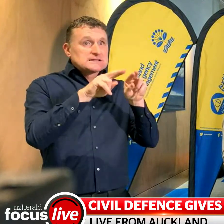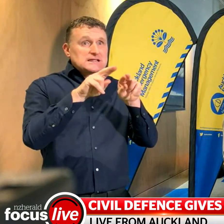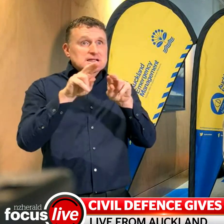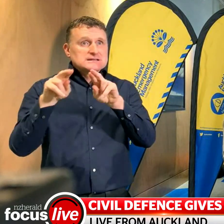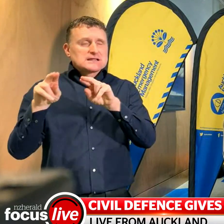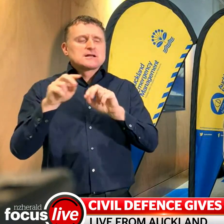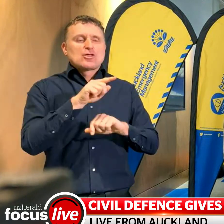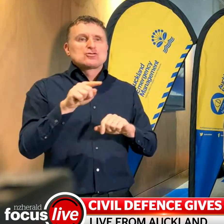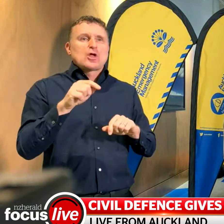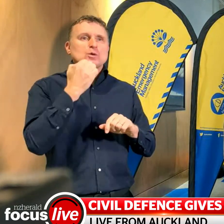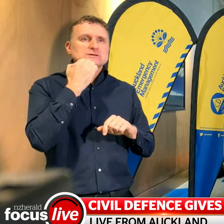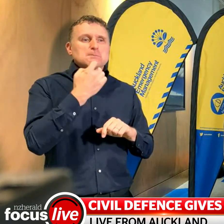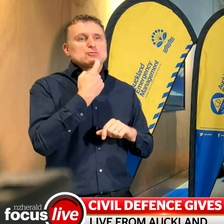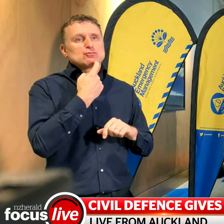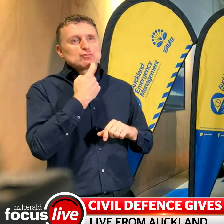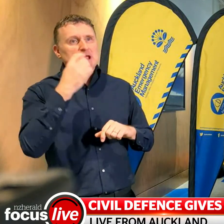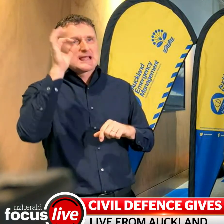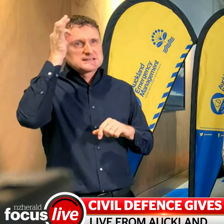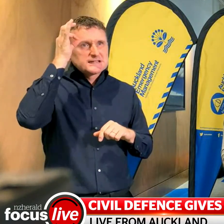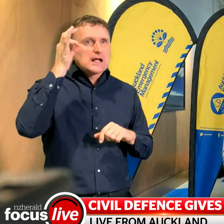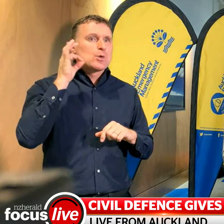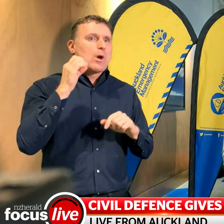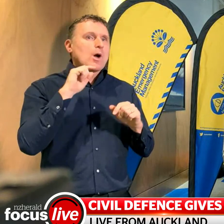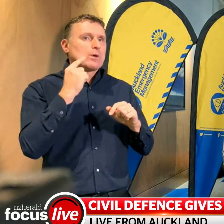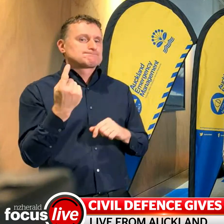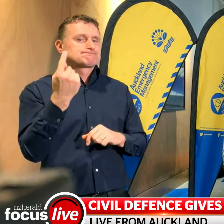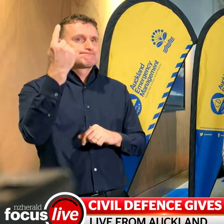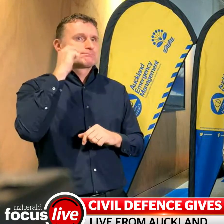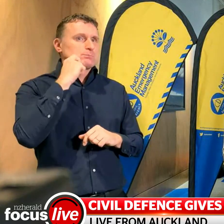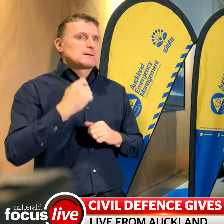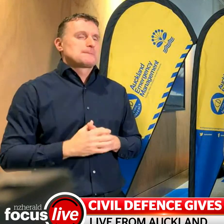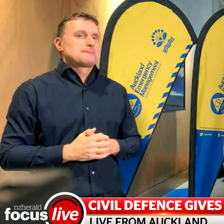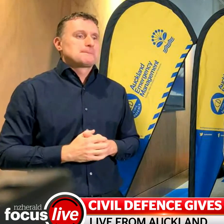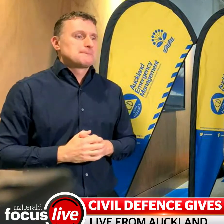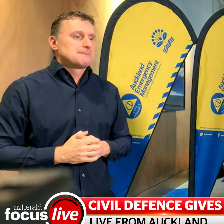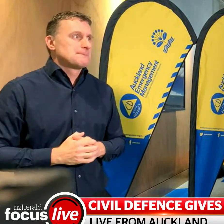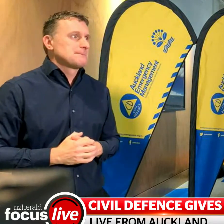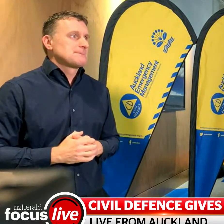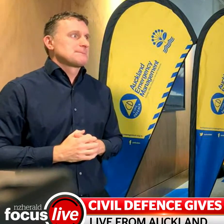there. I will bring the updated figures to the 3 PM briefing.